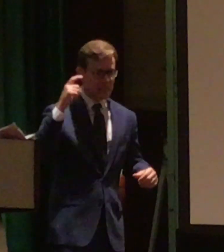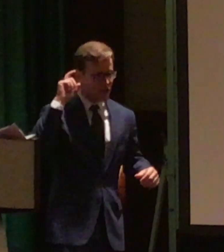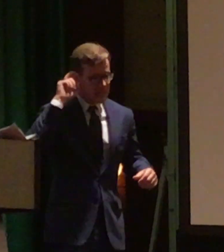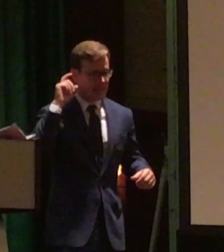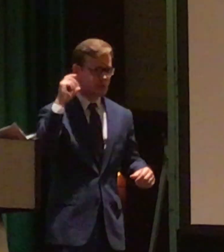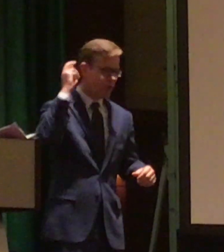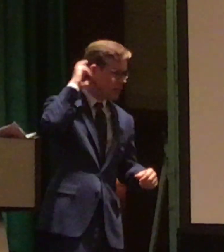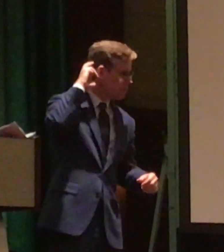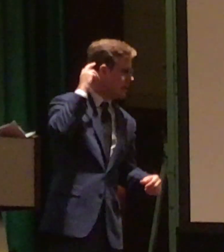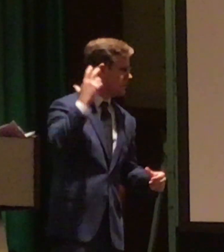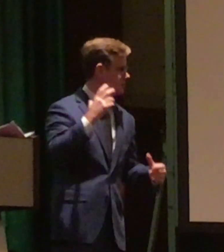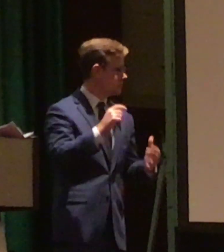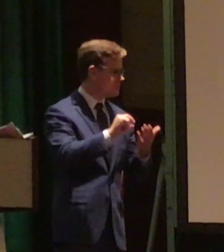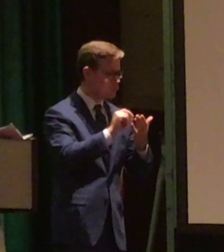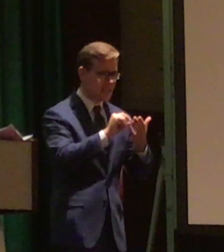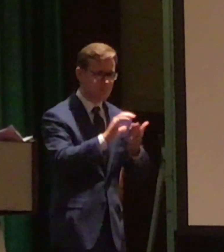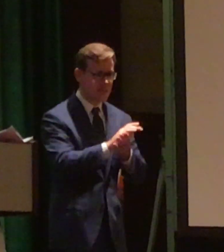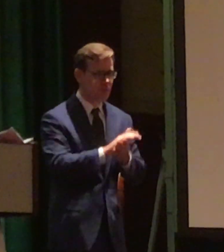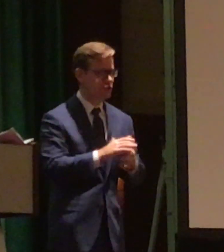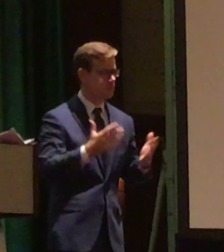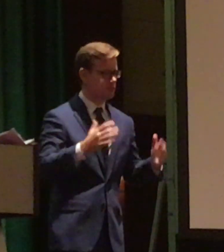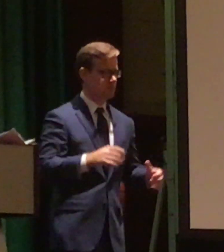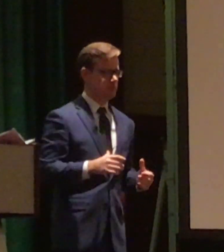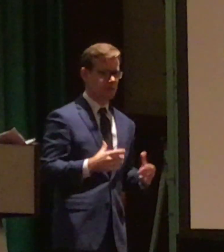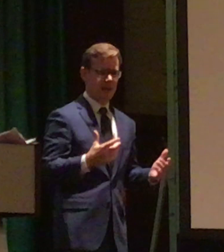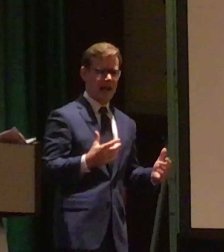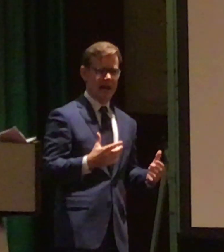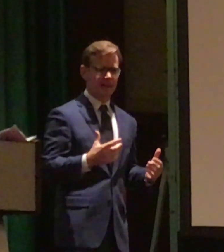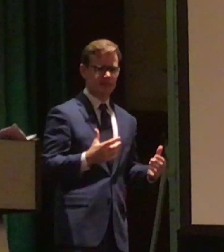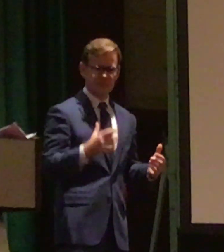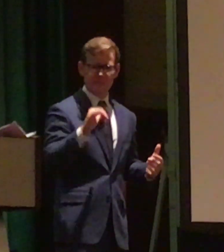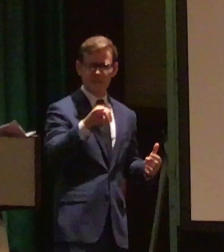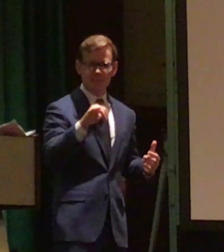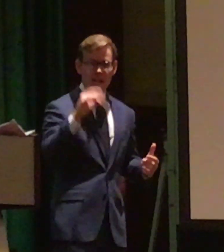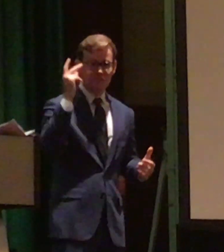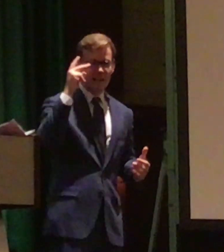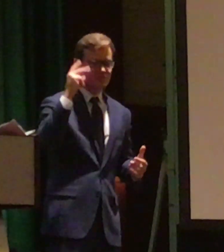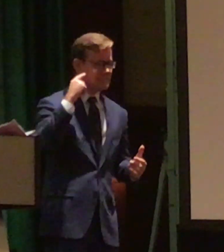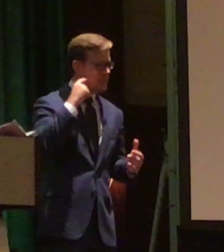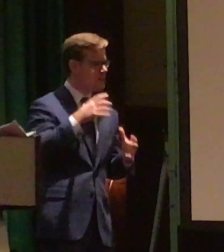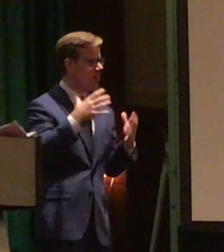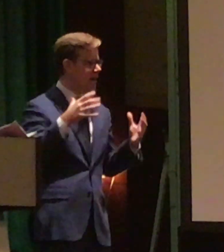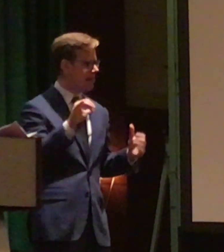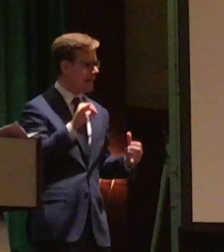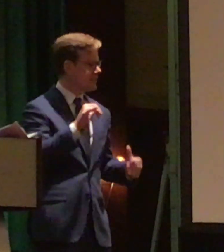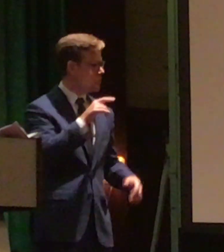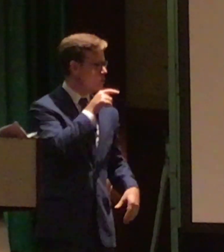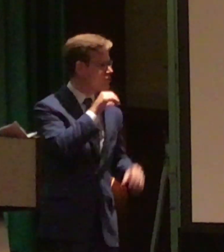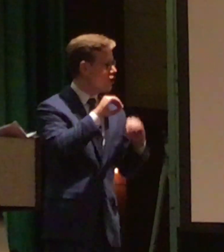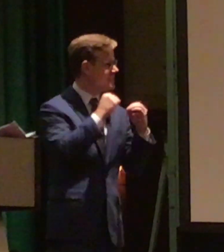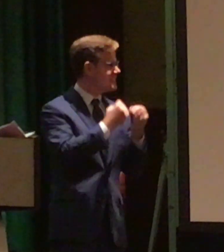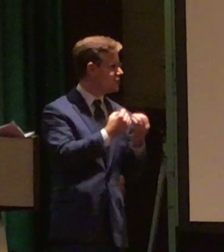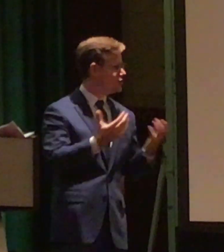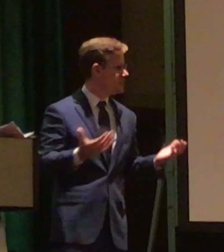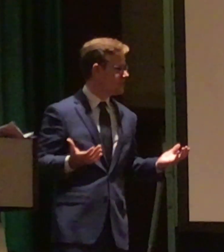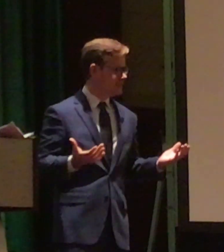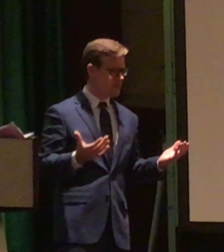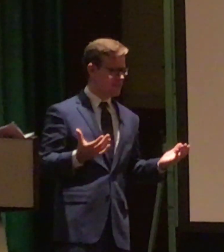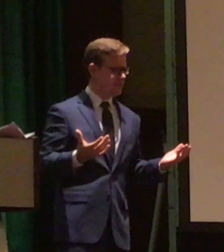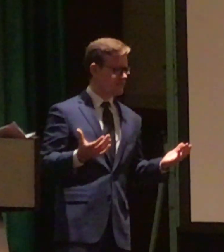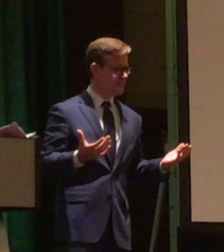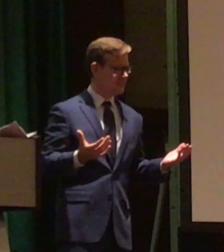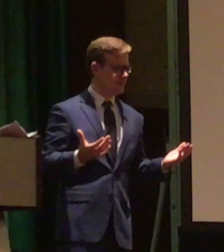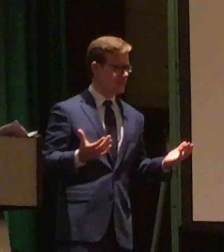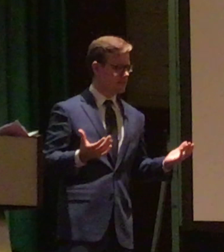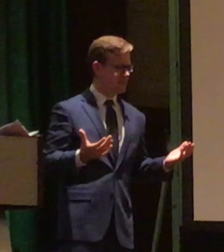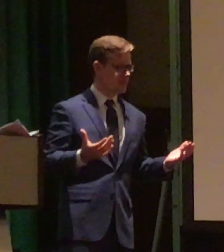reading, we use signing, we use hearing aids, we use adaptive technology, cochlear implants, all kinds of adaptive